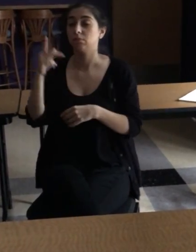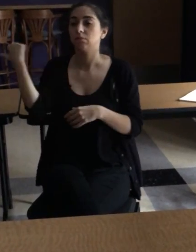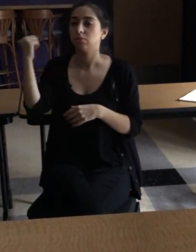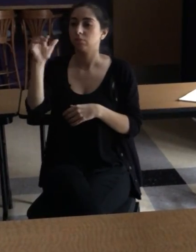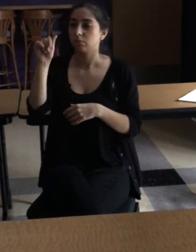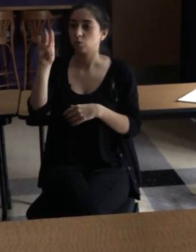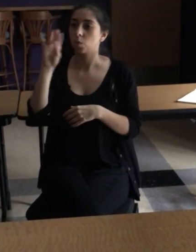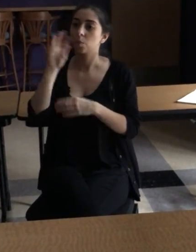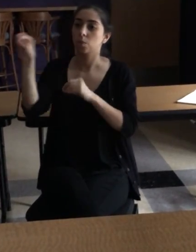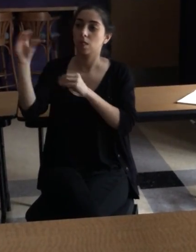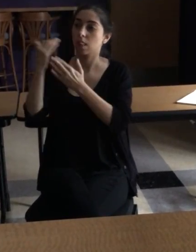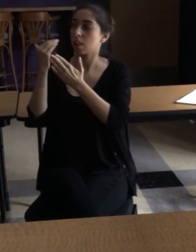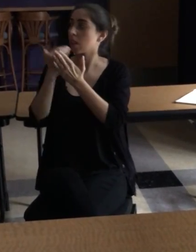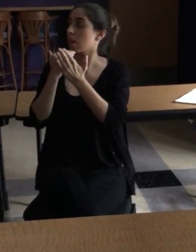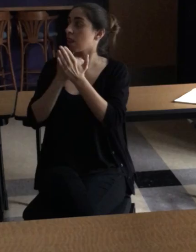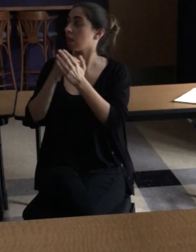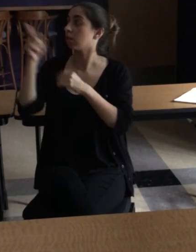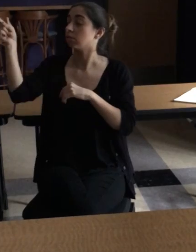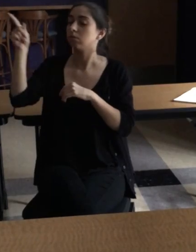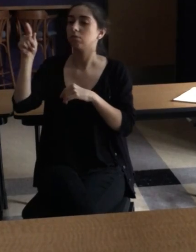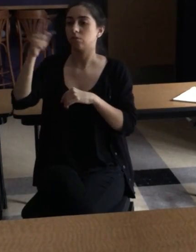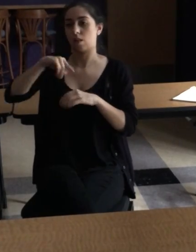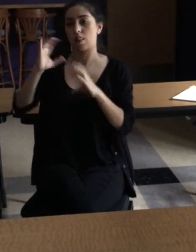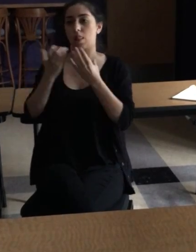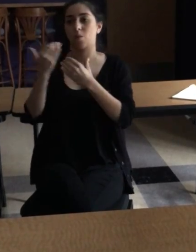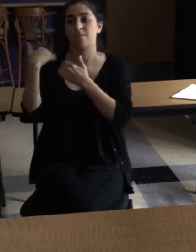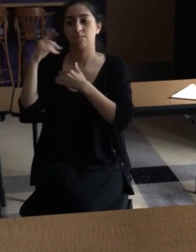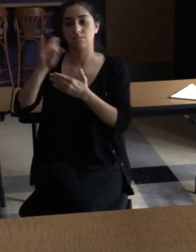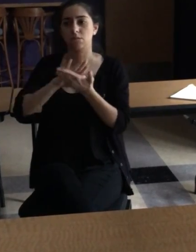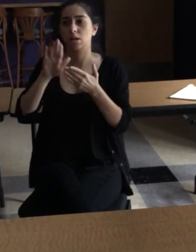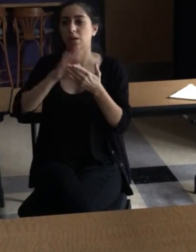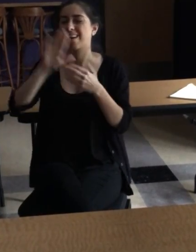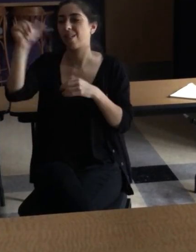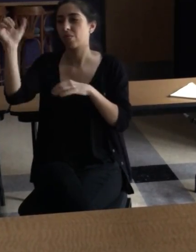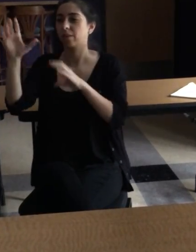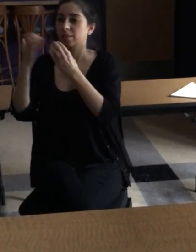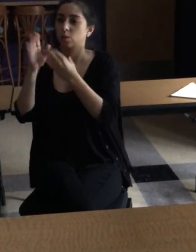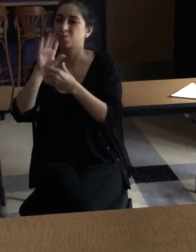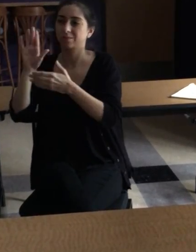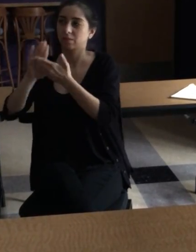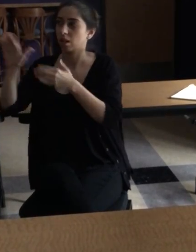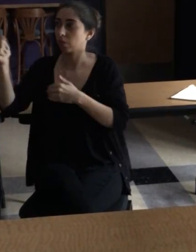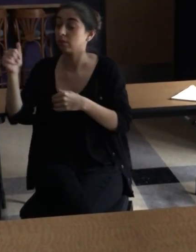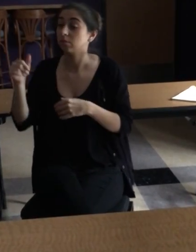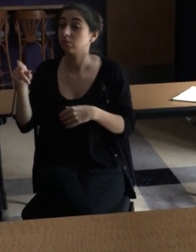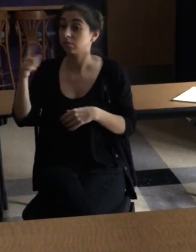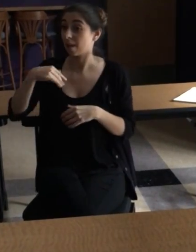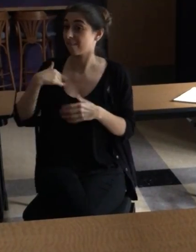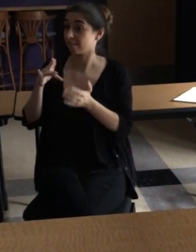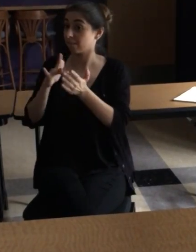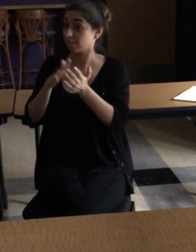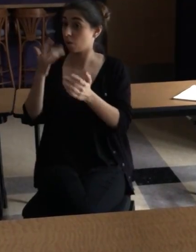of the things that our class is responsible for. We do have a little bit of an advantage being a Monday